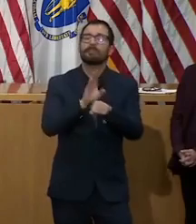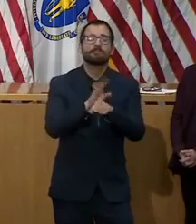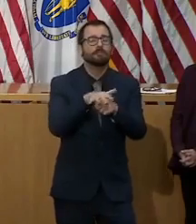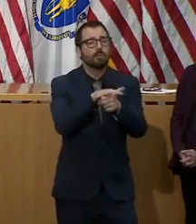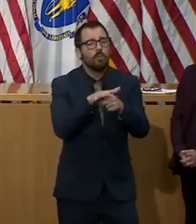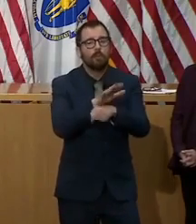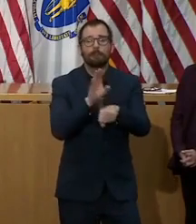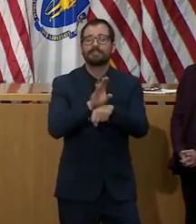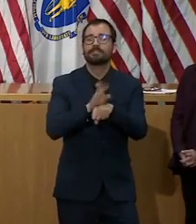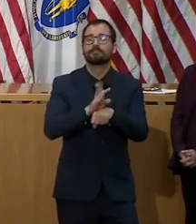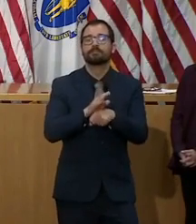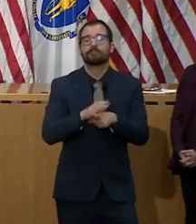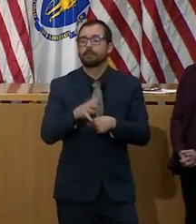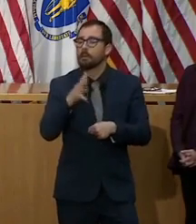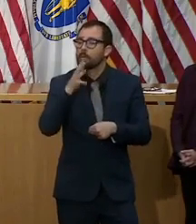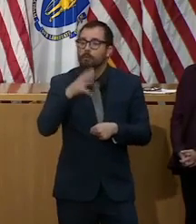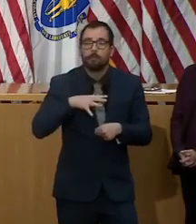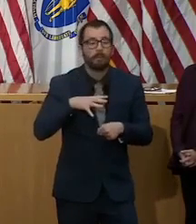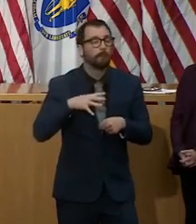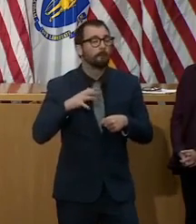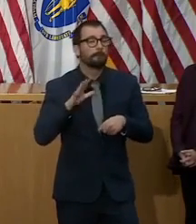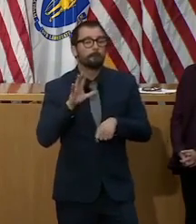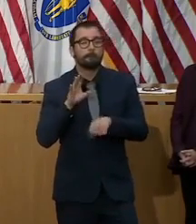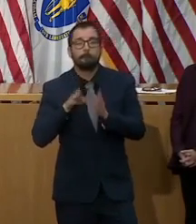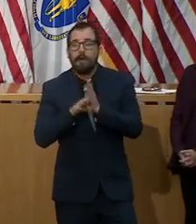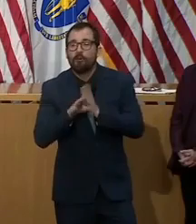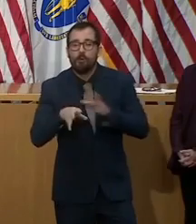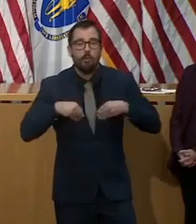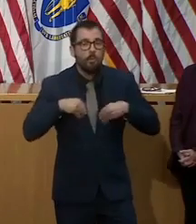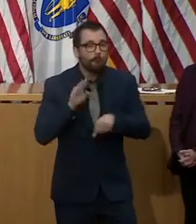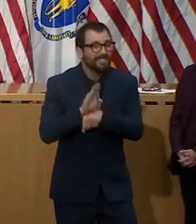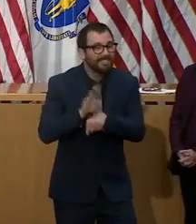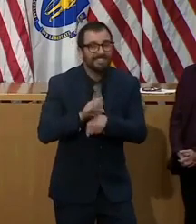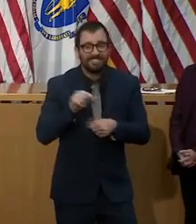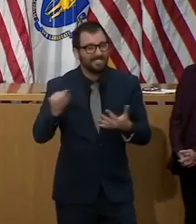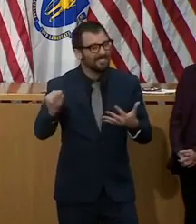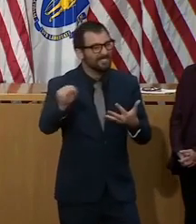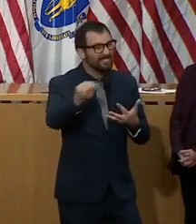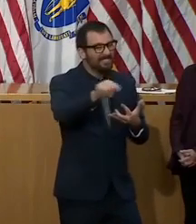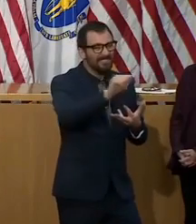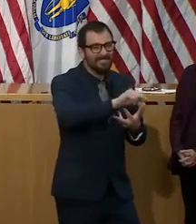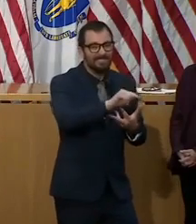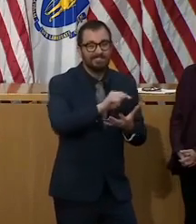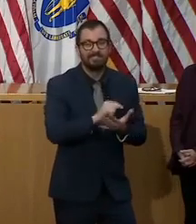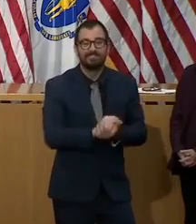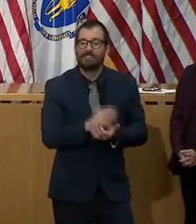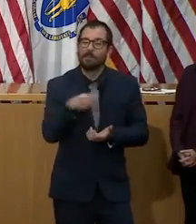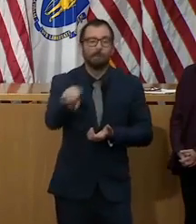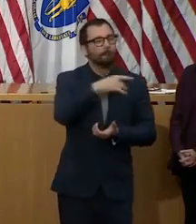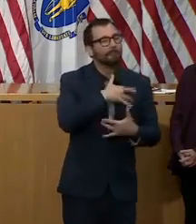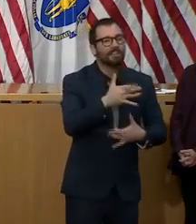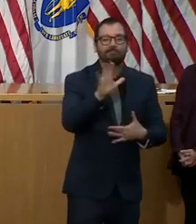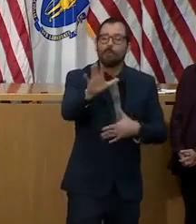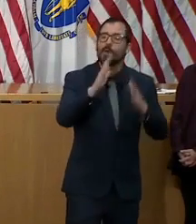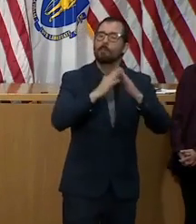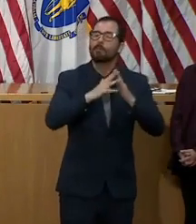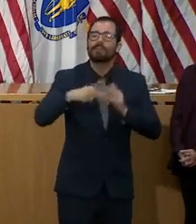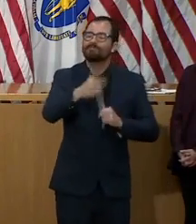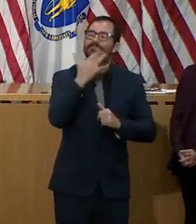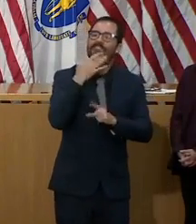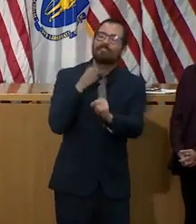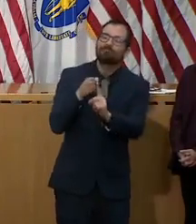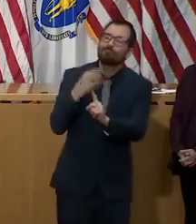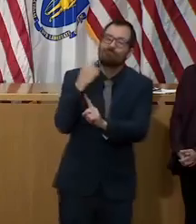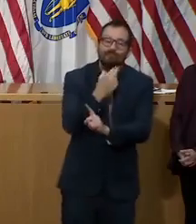minority-owned businesses, your favorite stops and shops in your neighborhoods, your downtowns, your main